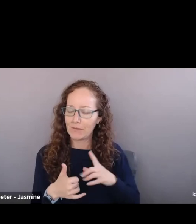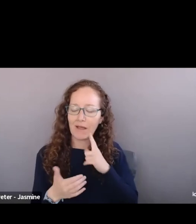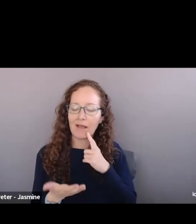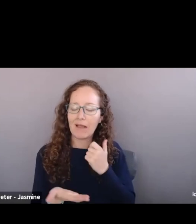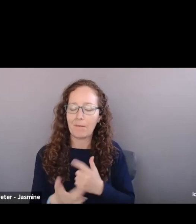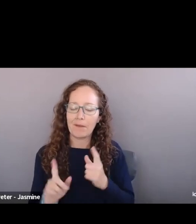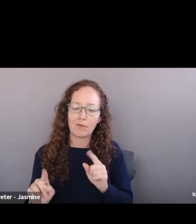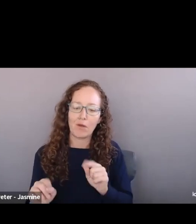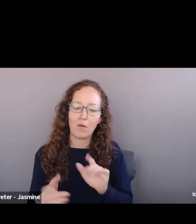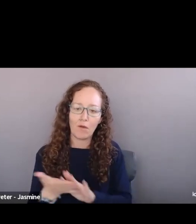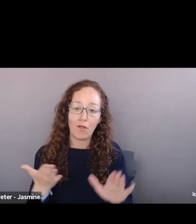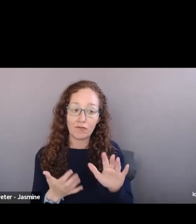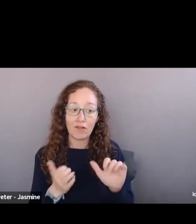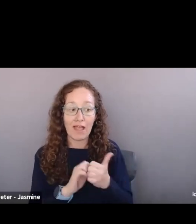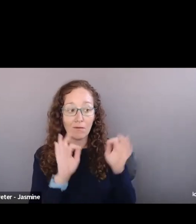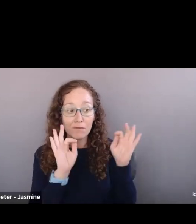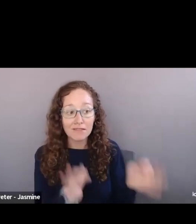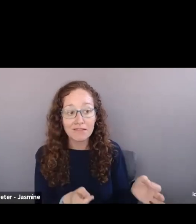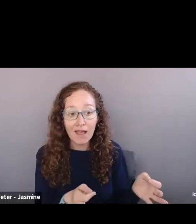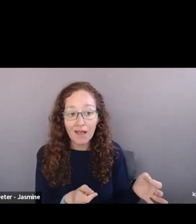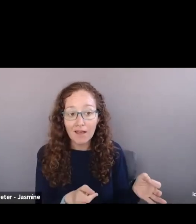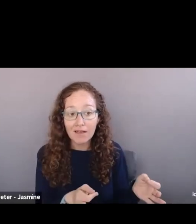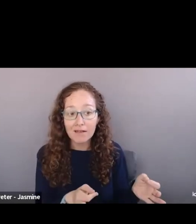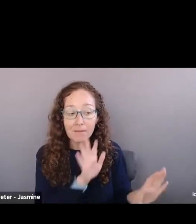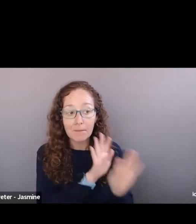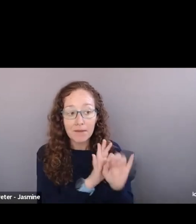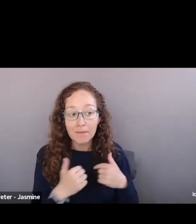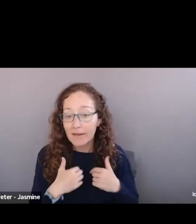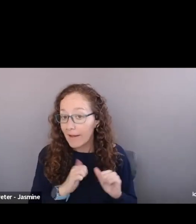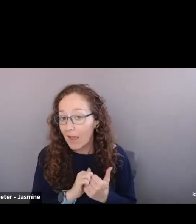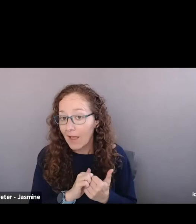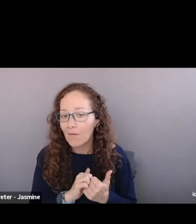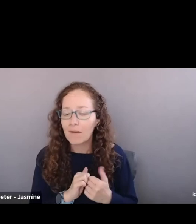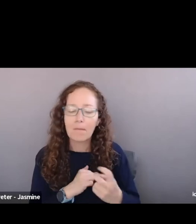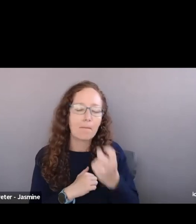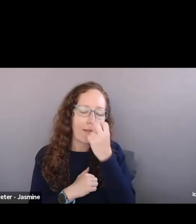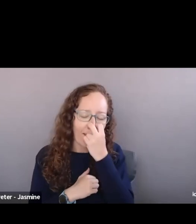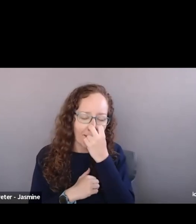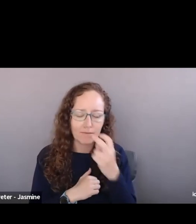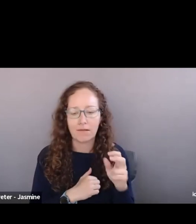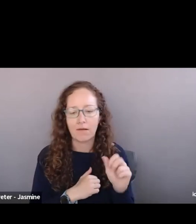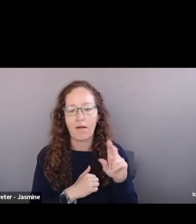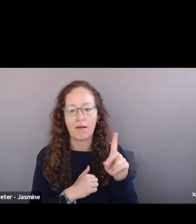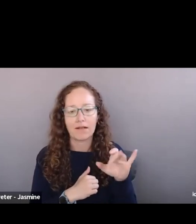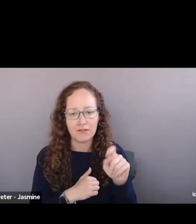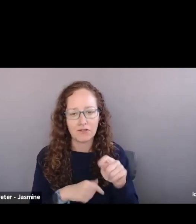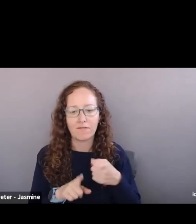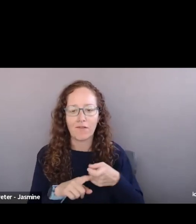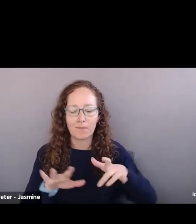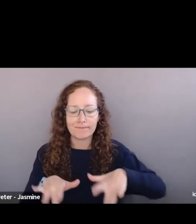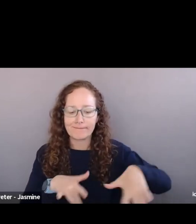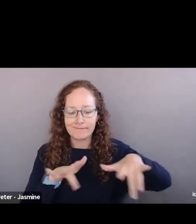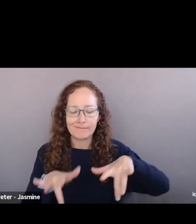based on a blind audition from a submitted cassette tape. Yes, a cassette tape, that dates me a